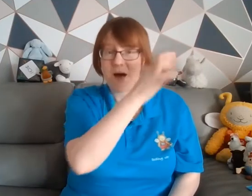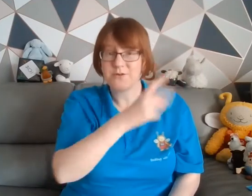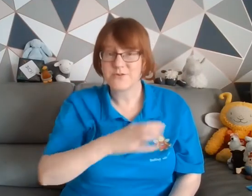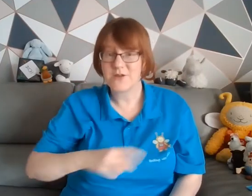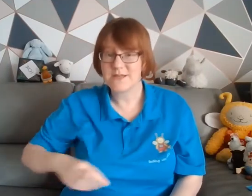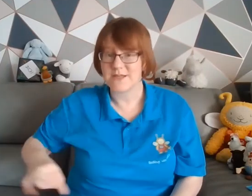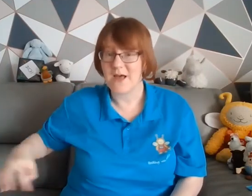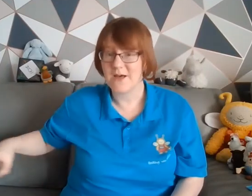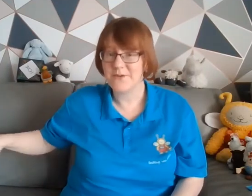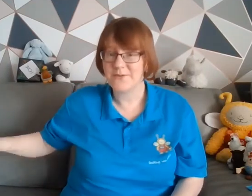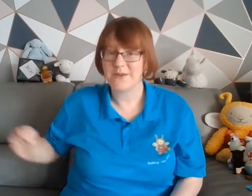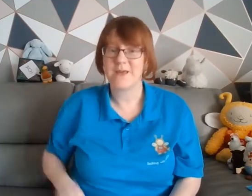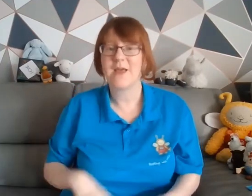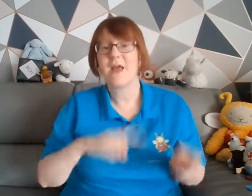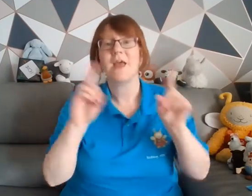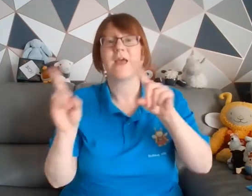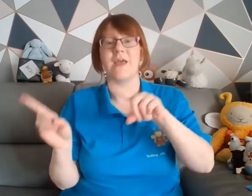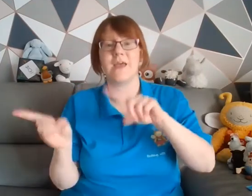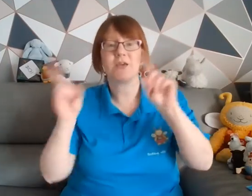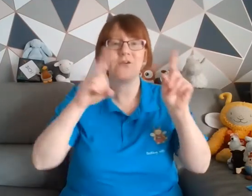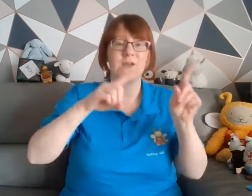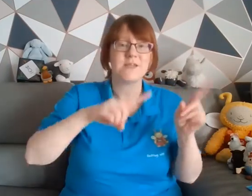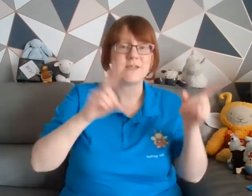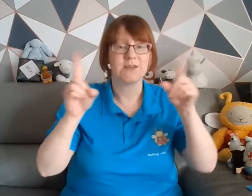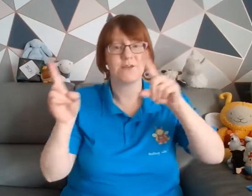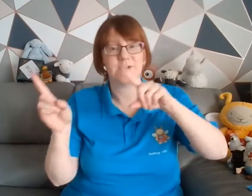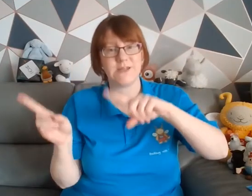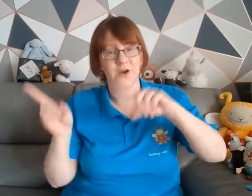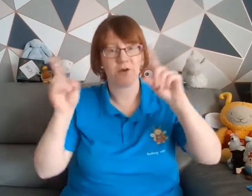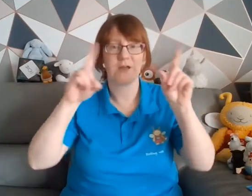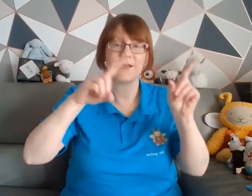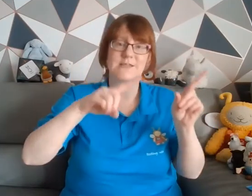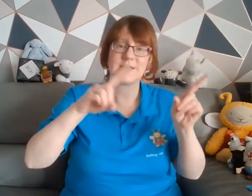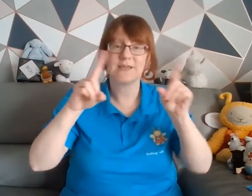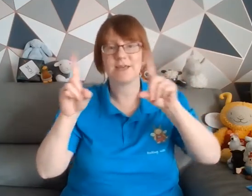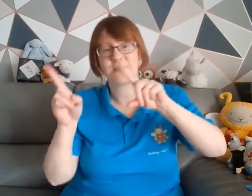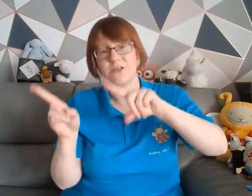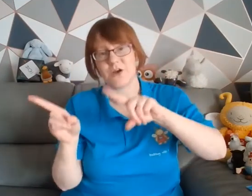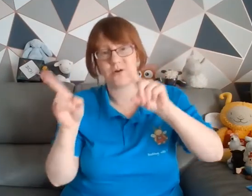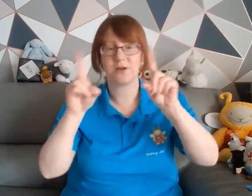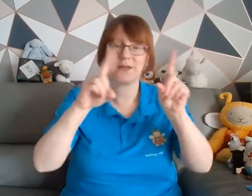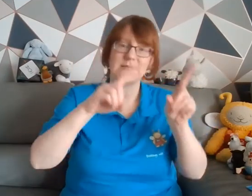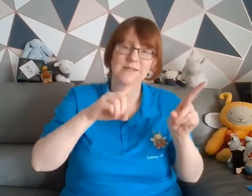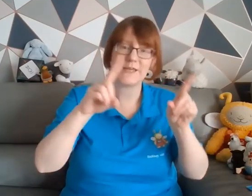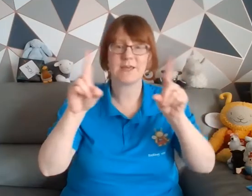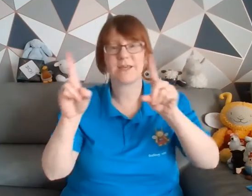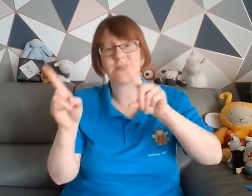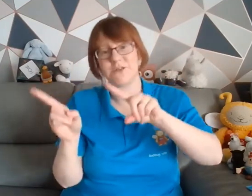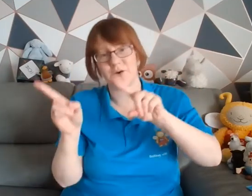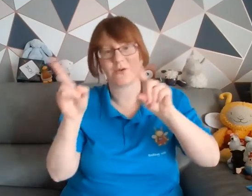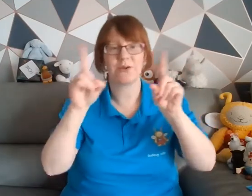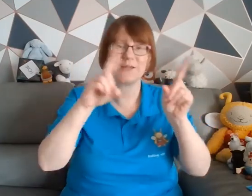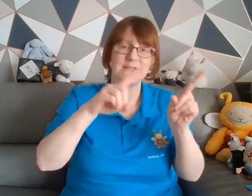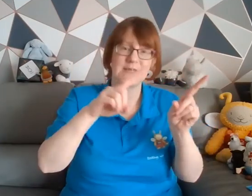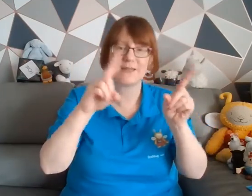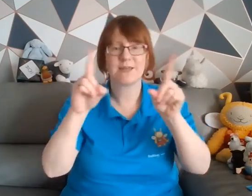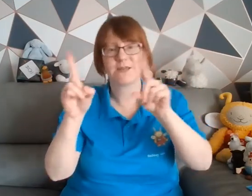mouse ran down. Hickory dickory dock, tick tock, tick tock, tick